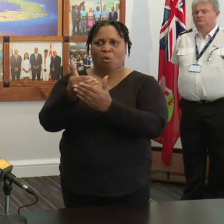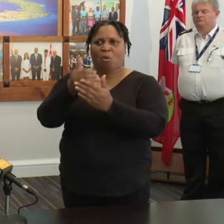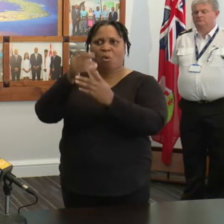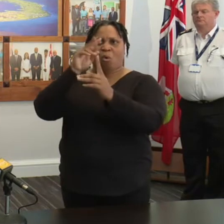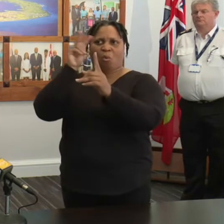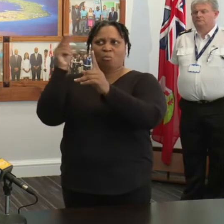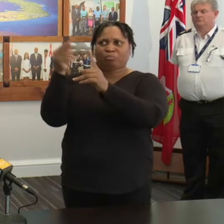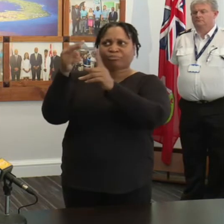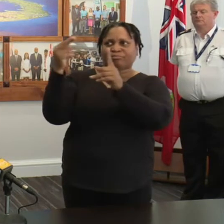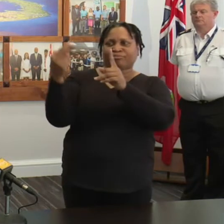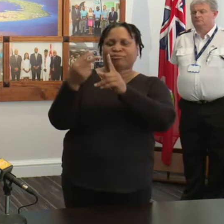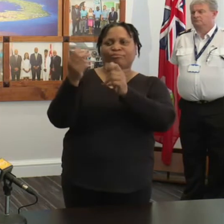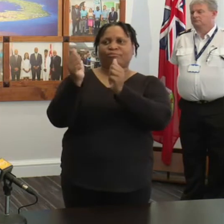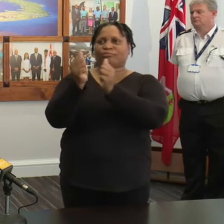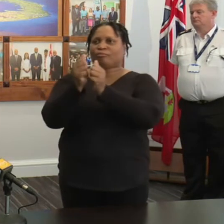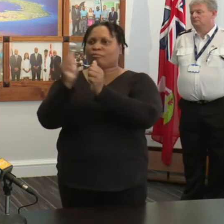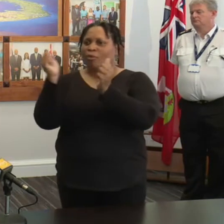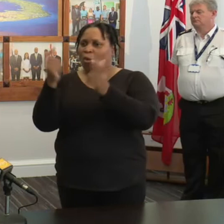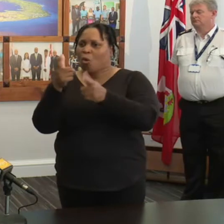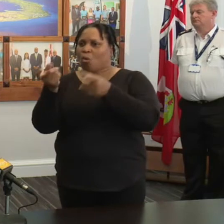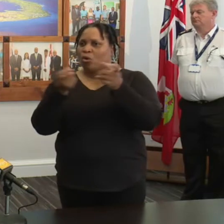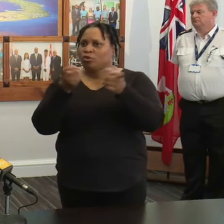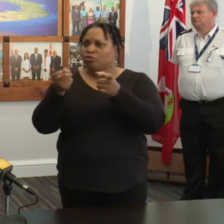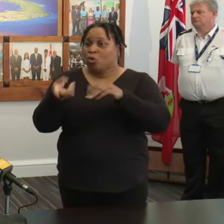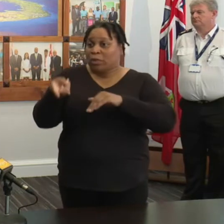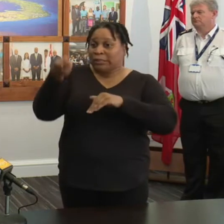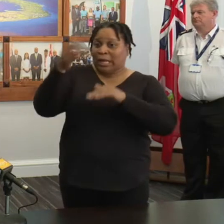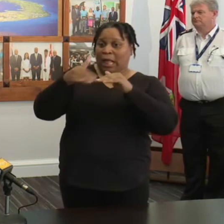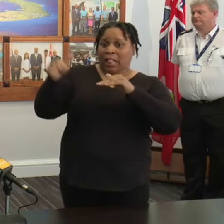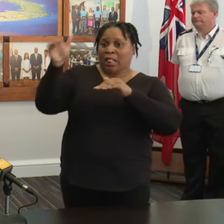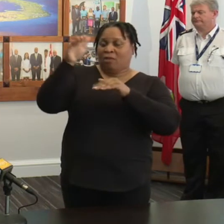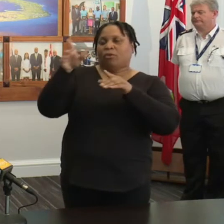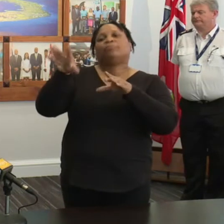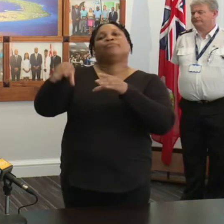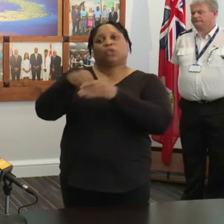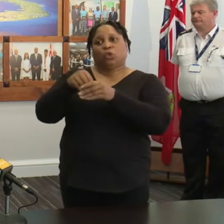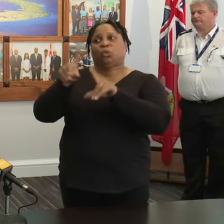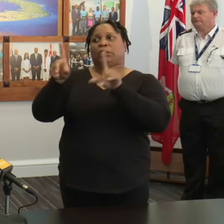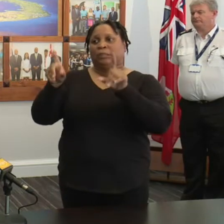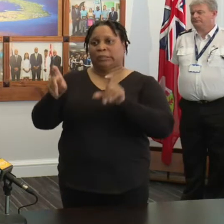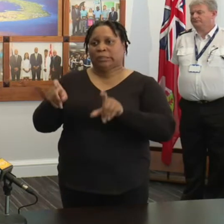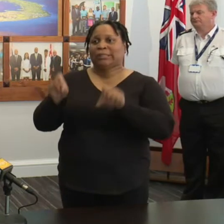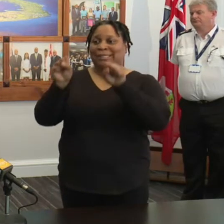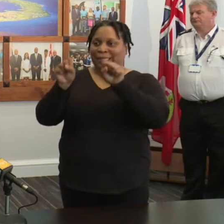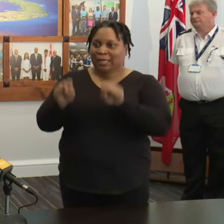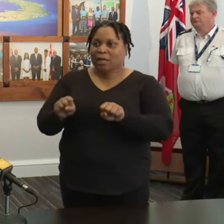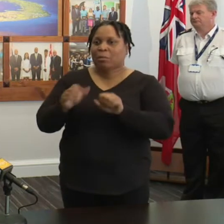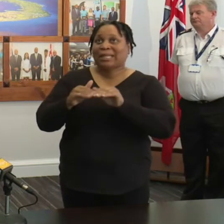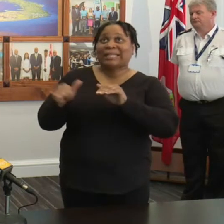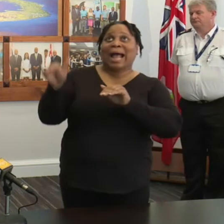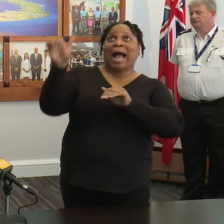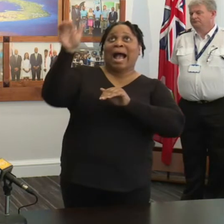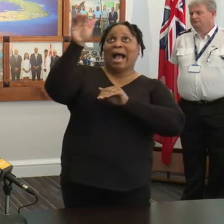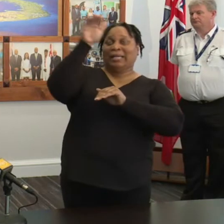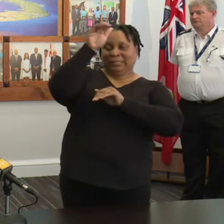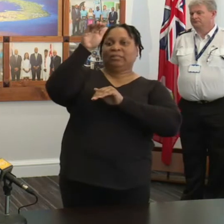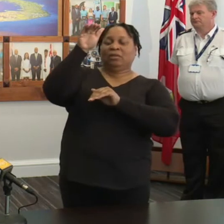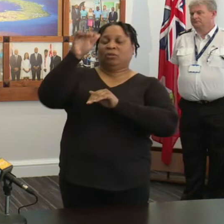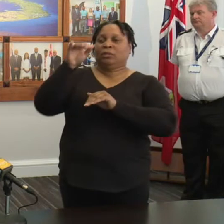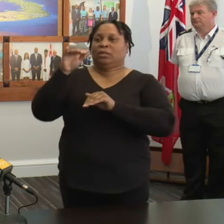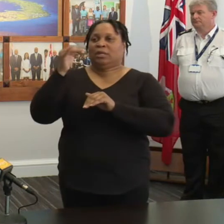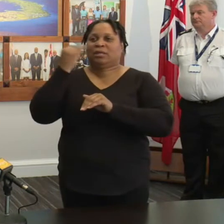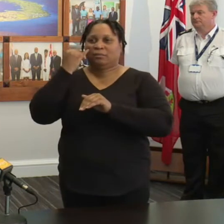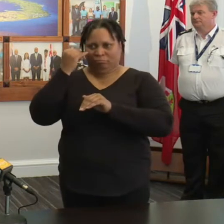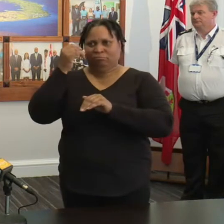of prevention and control at its highest level, including testing capability at its highest level. And I think that if we